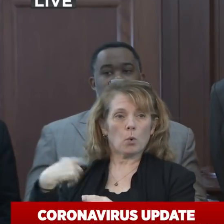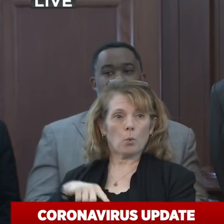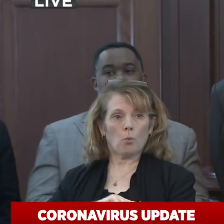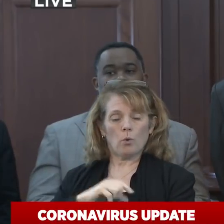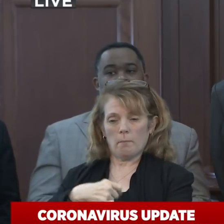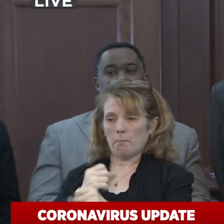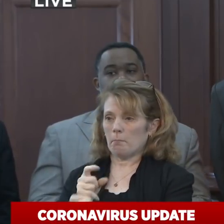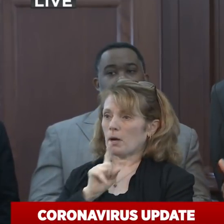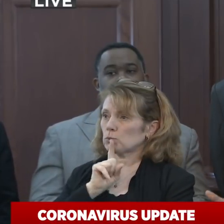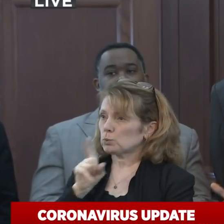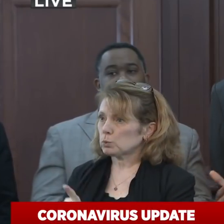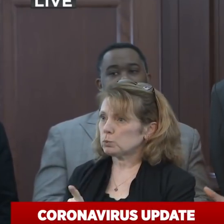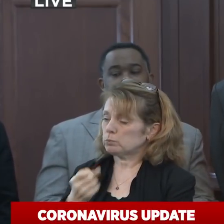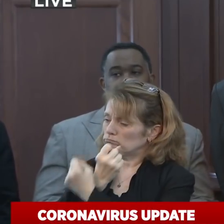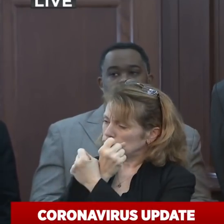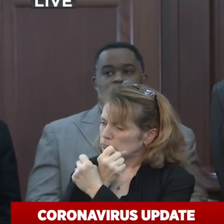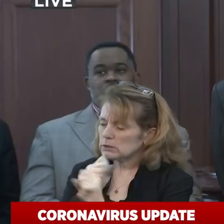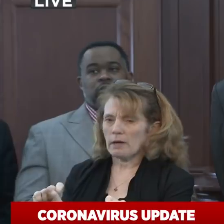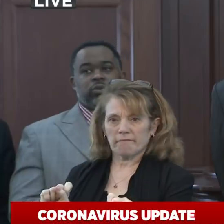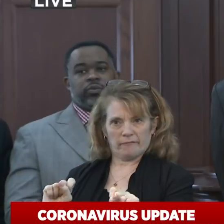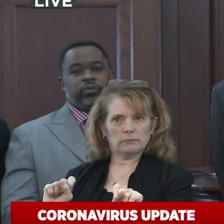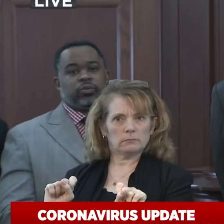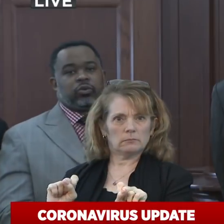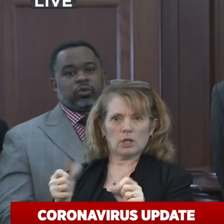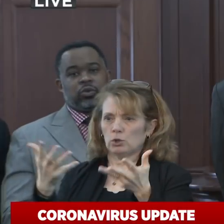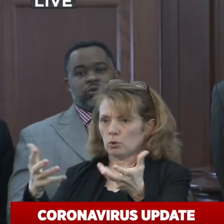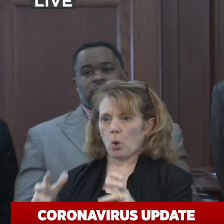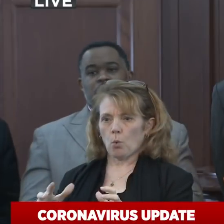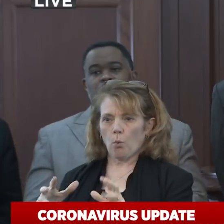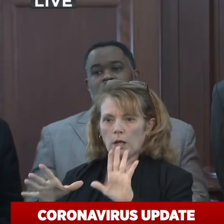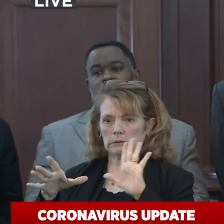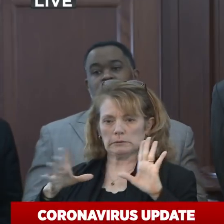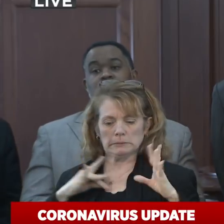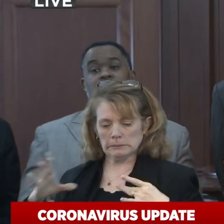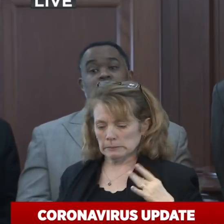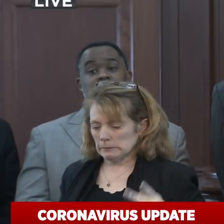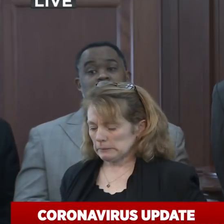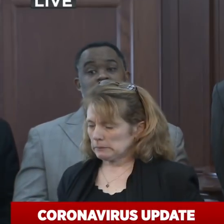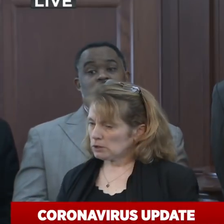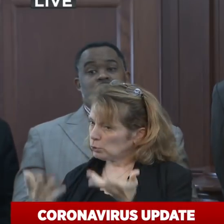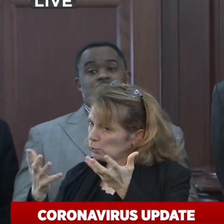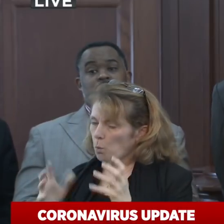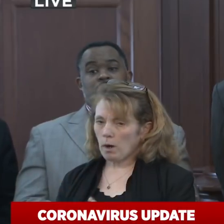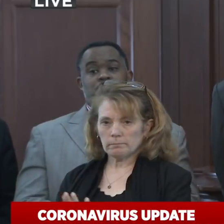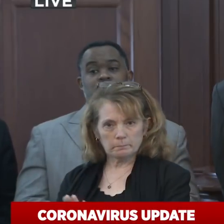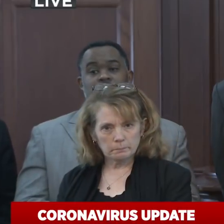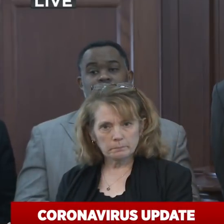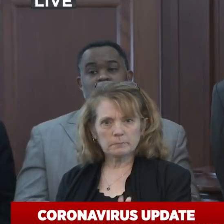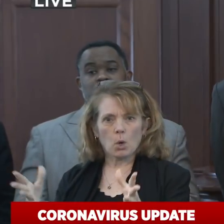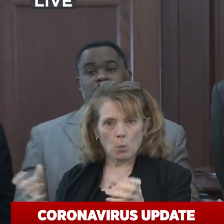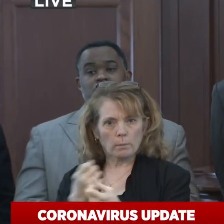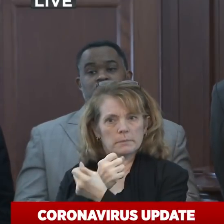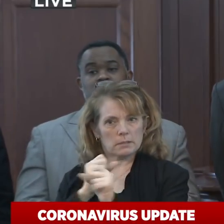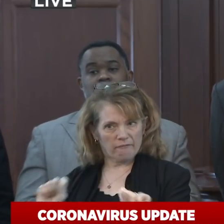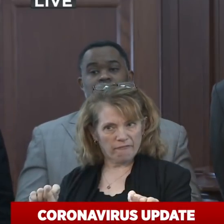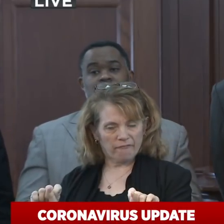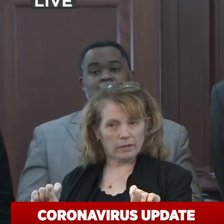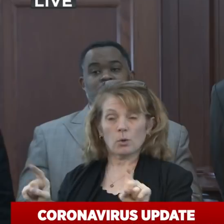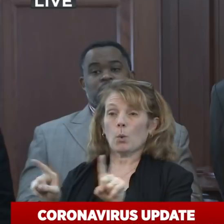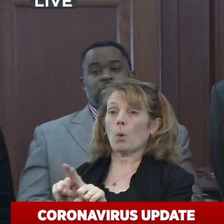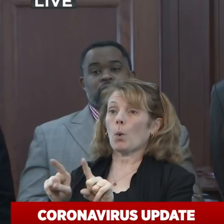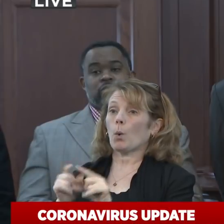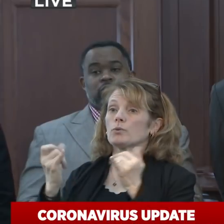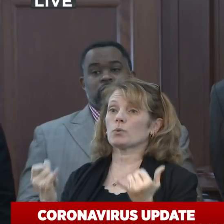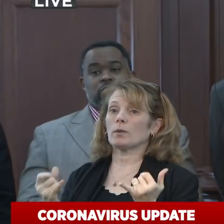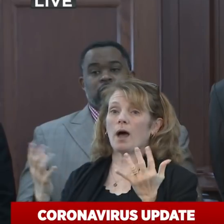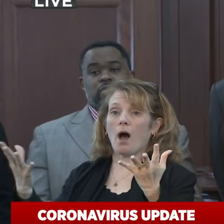safe precautions so we do not continue to spread coronavirus throughout their congregations. I also want to take the